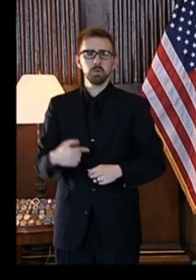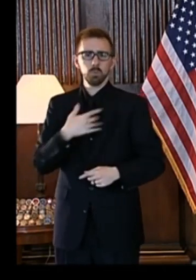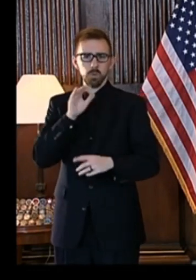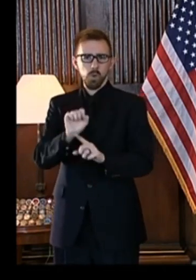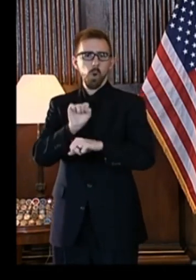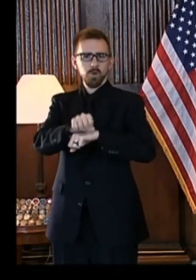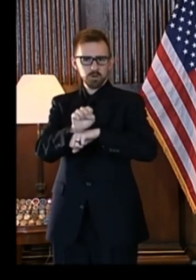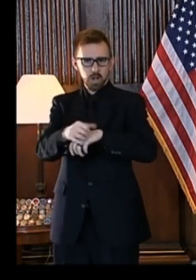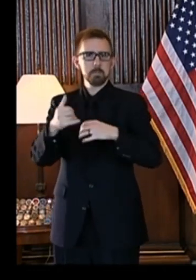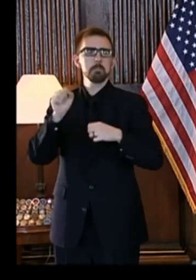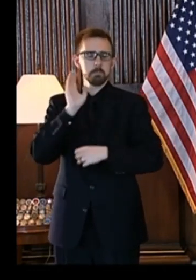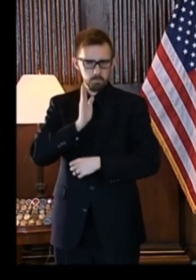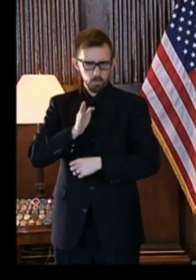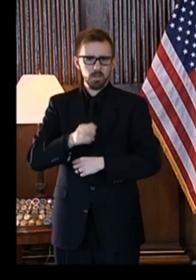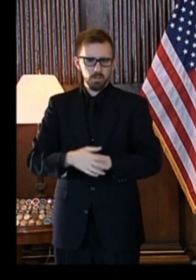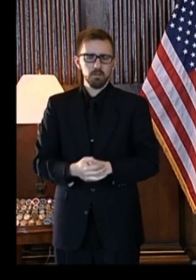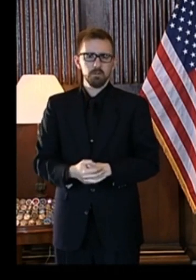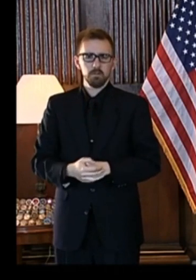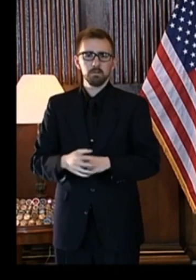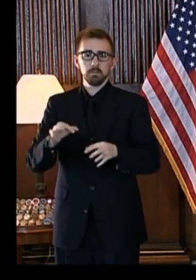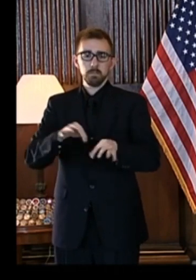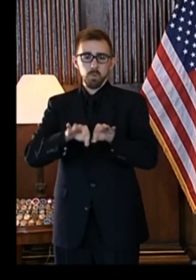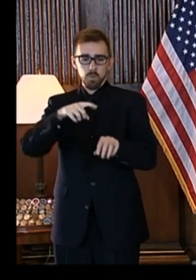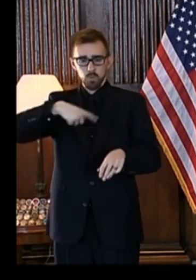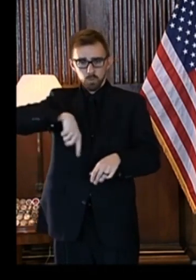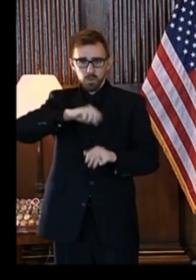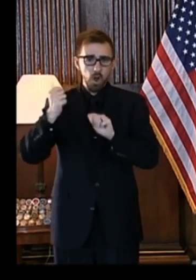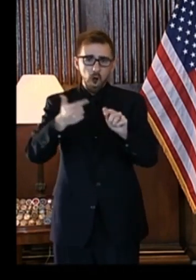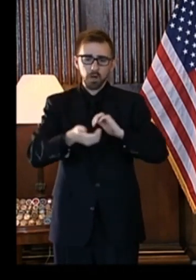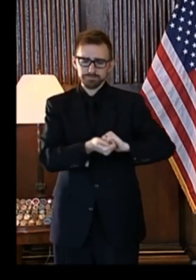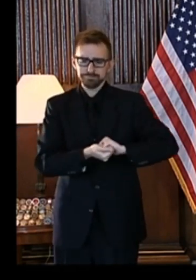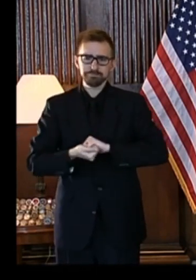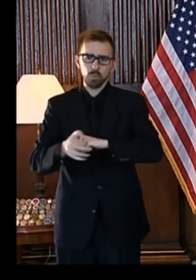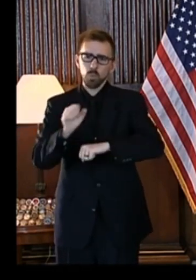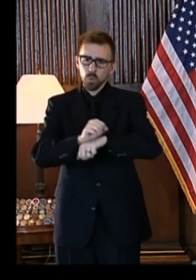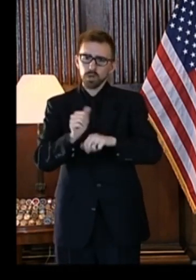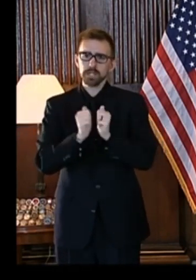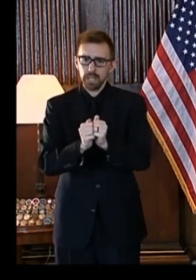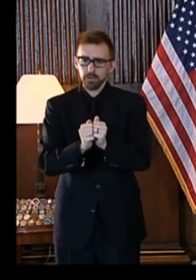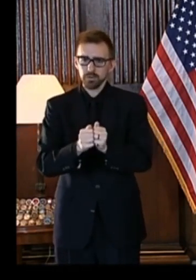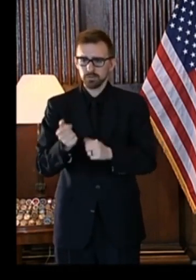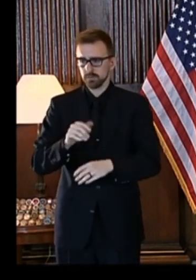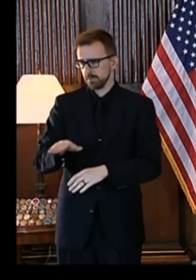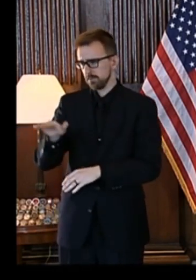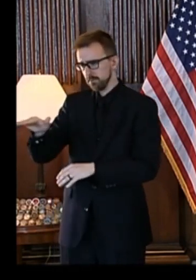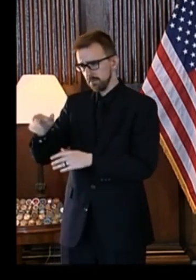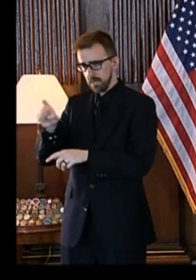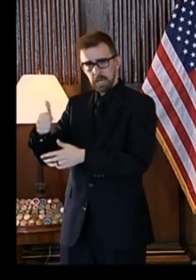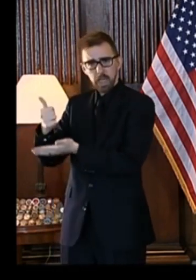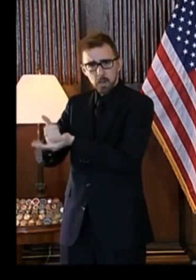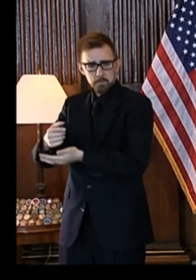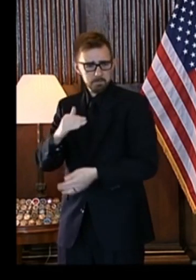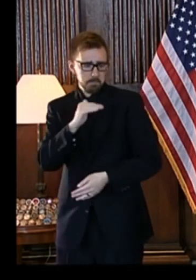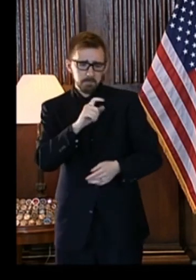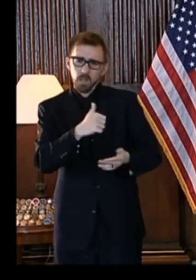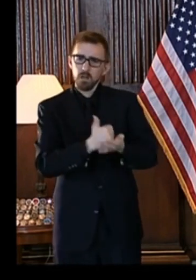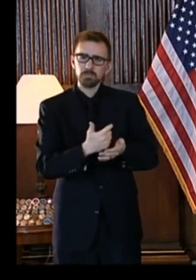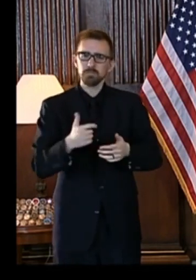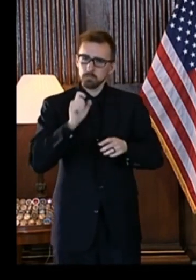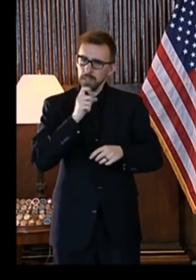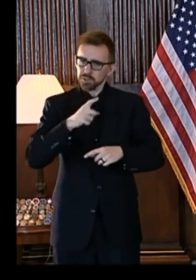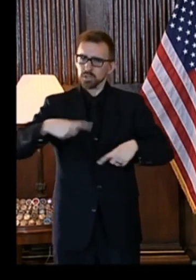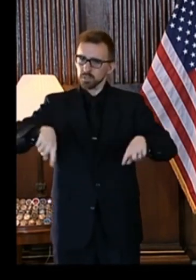this, but it's going to take all Missourians working together, looking out for each other, and following social